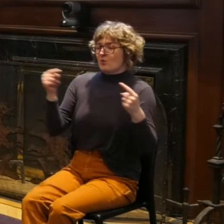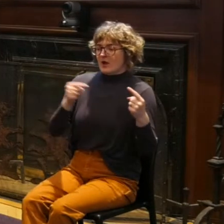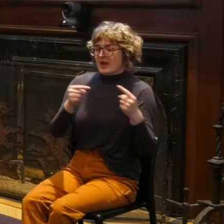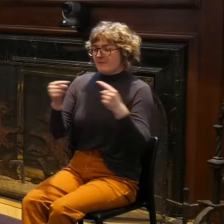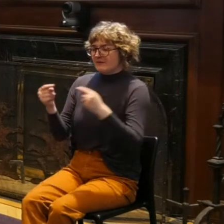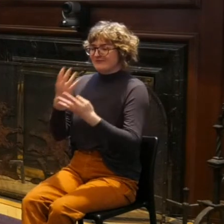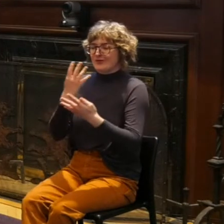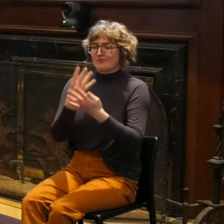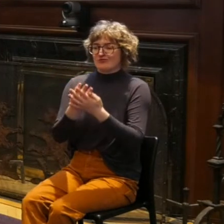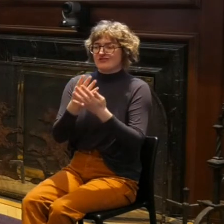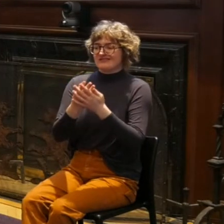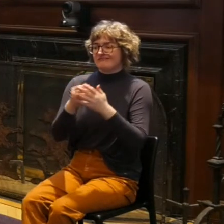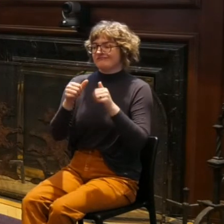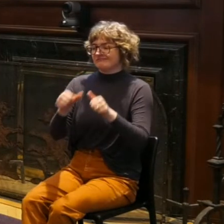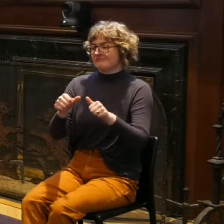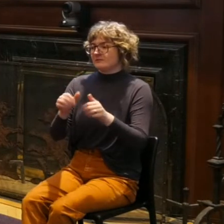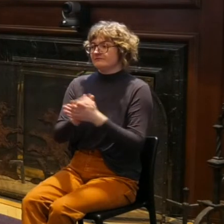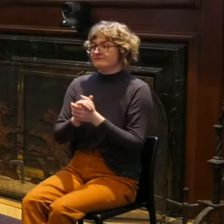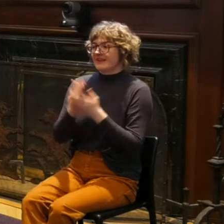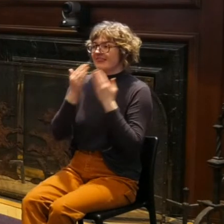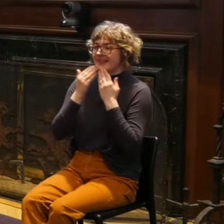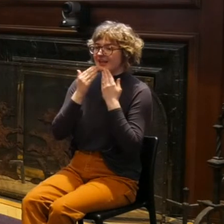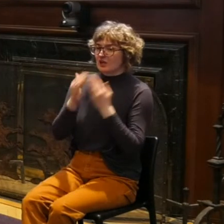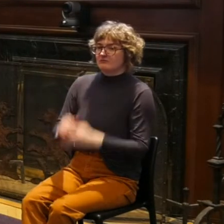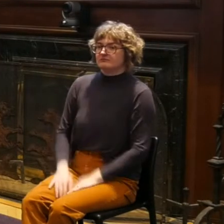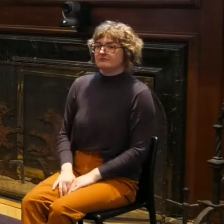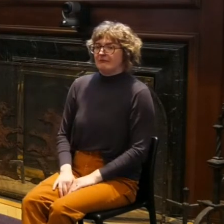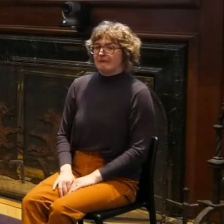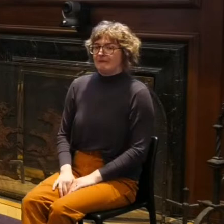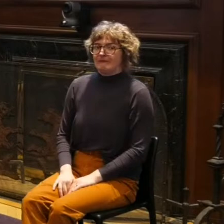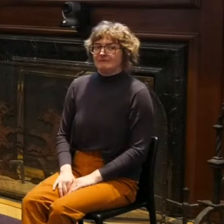prison sentence. Thank you.